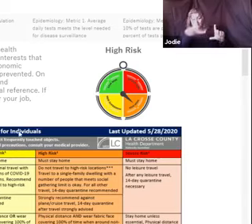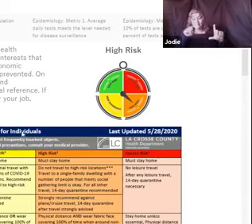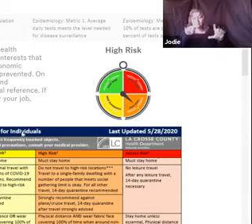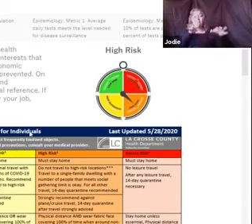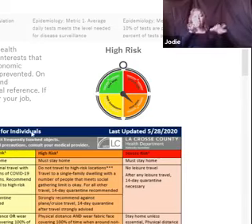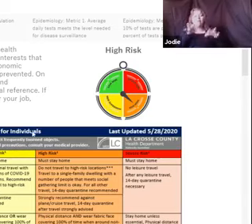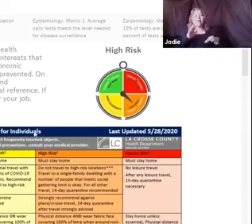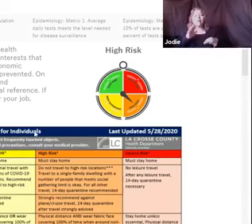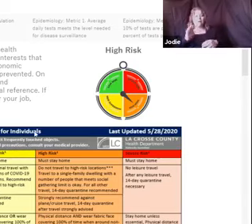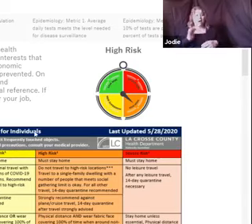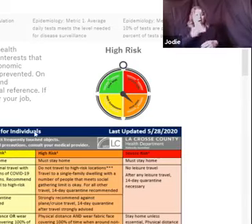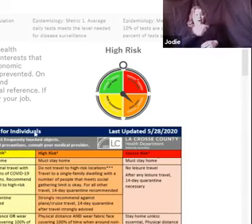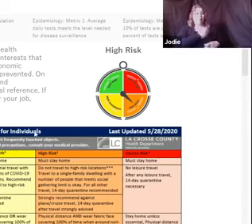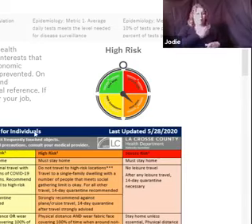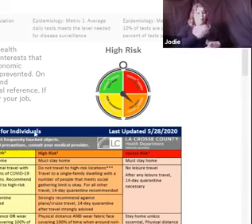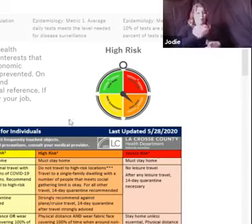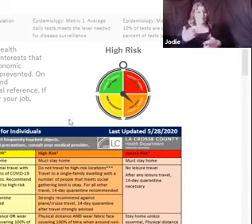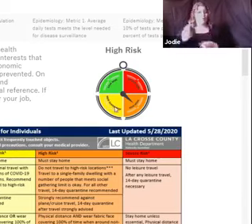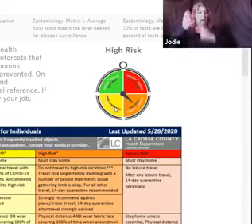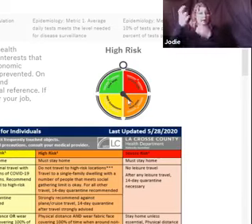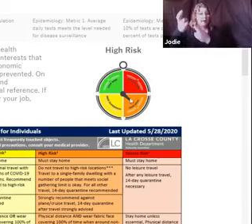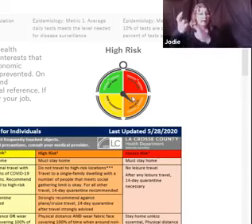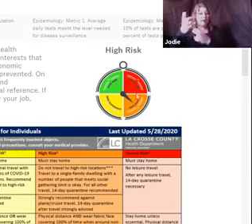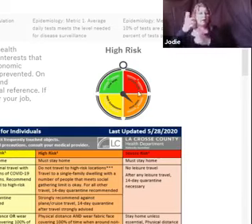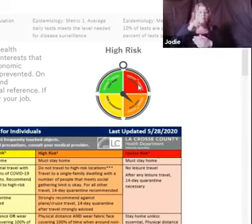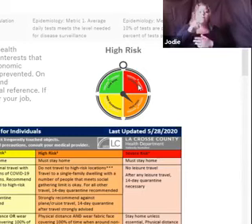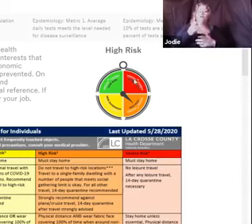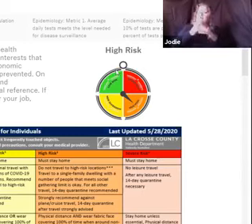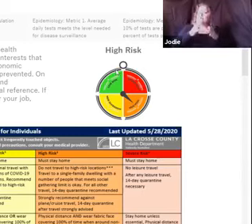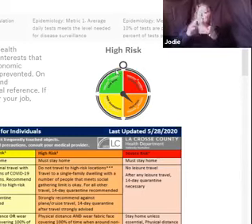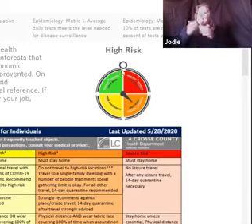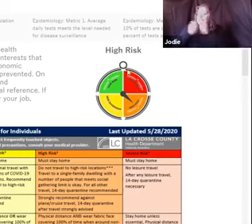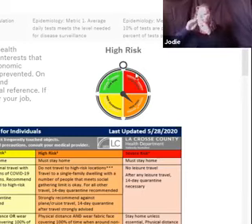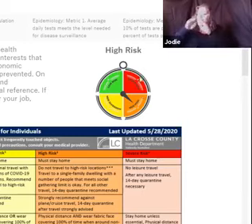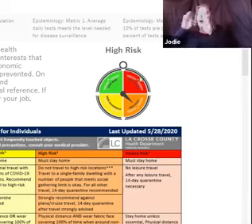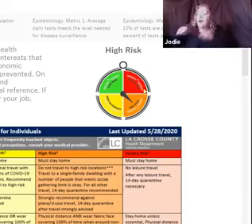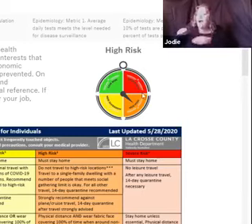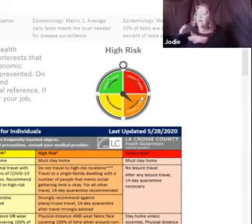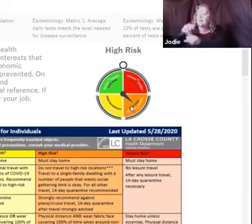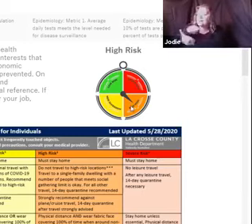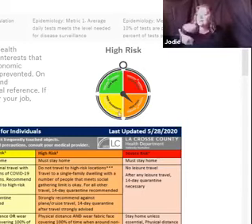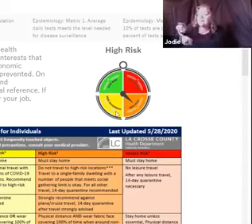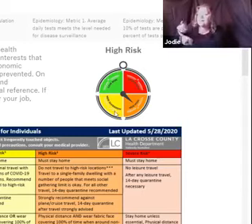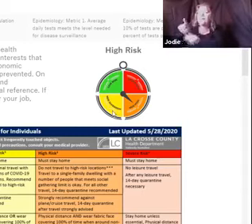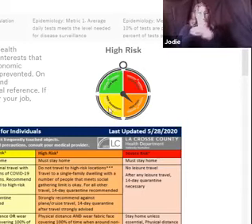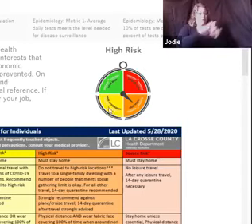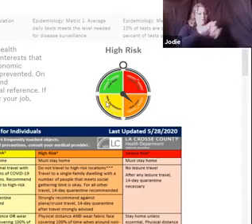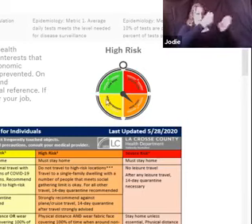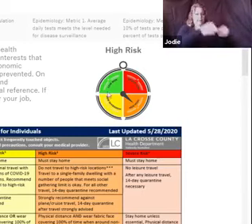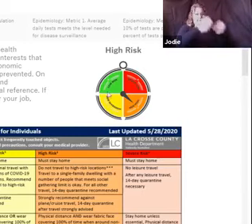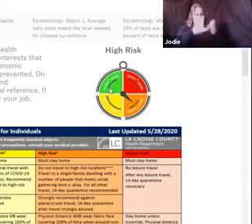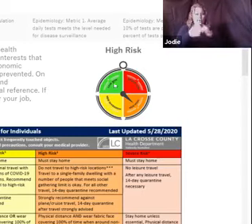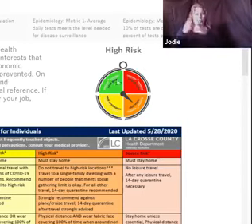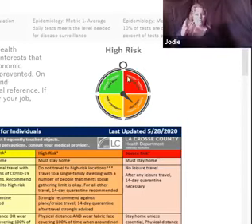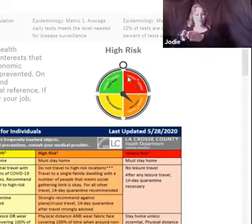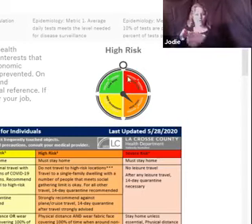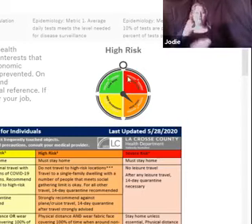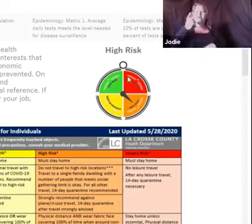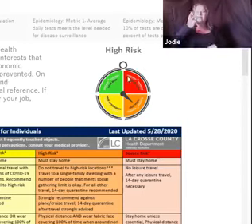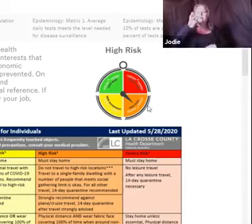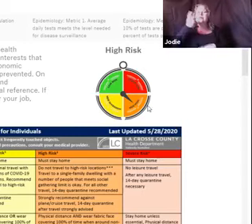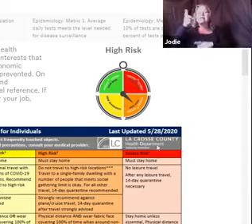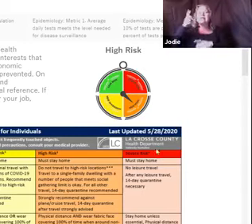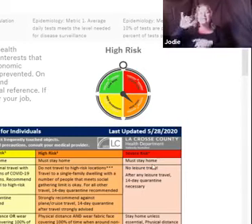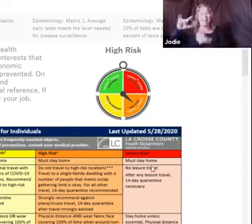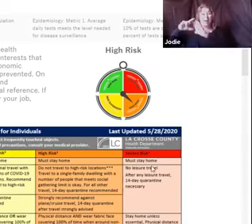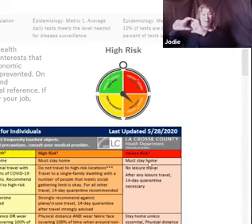are for individuals and households. So in the same way that the compass has colors associated with that